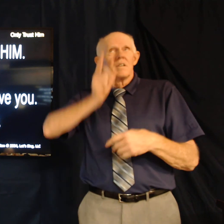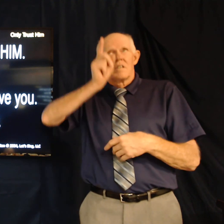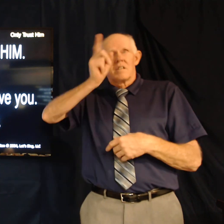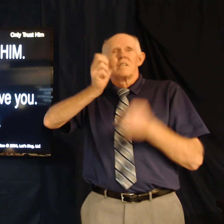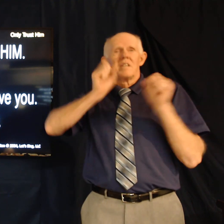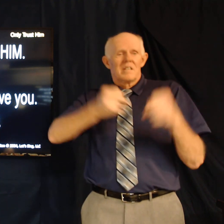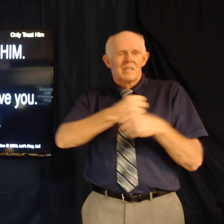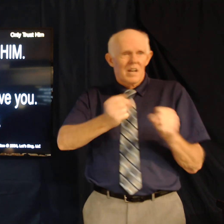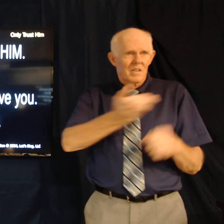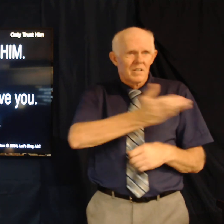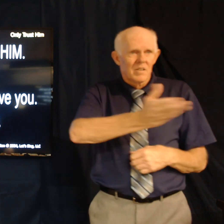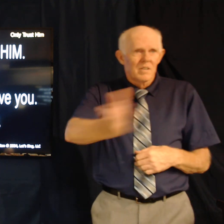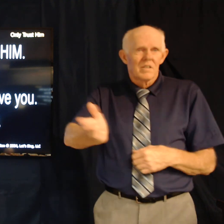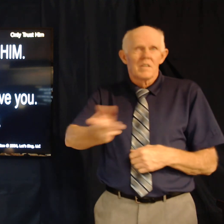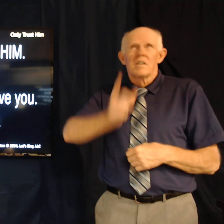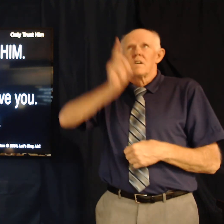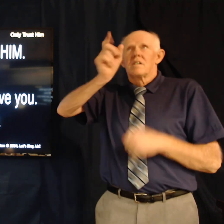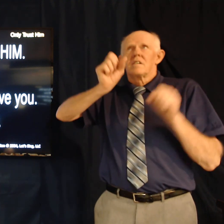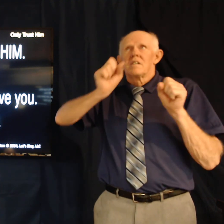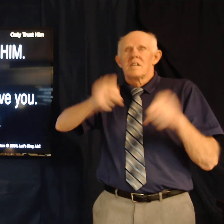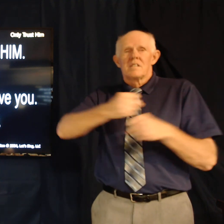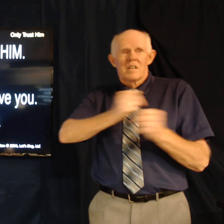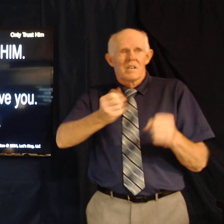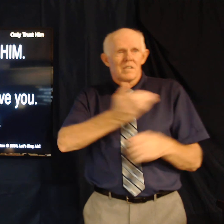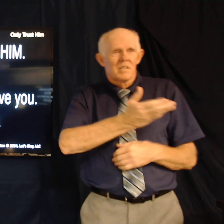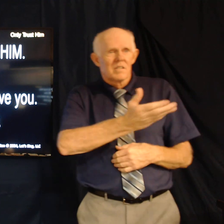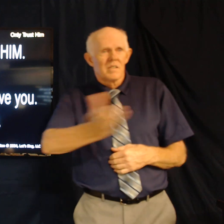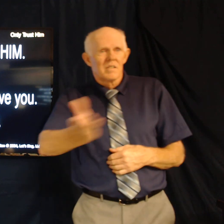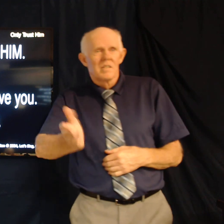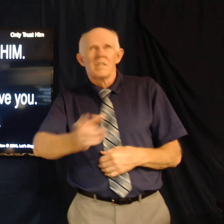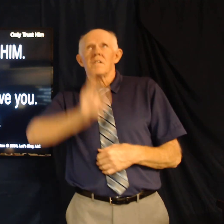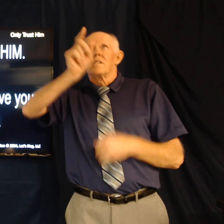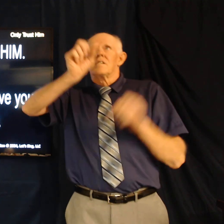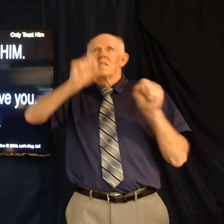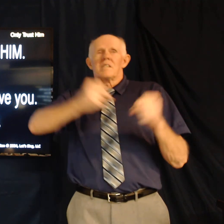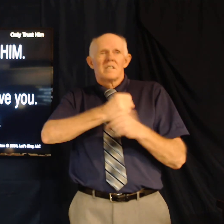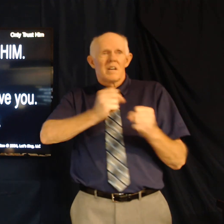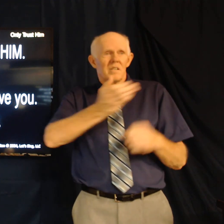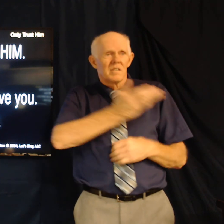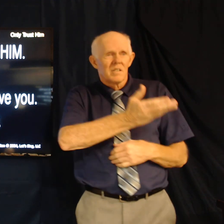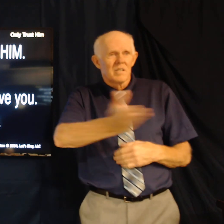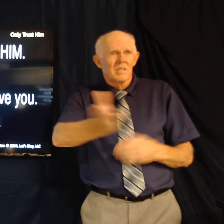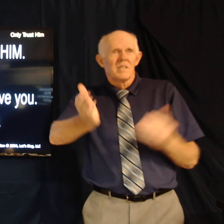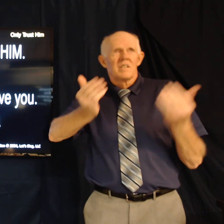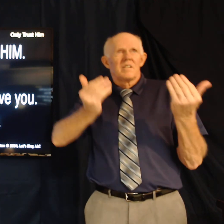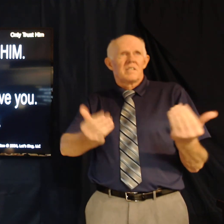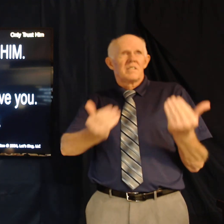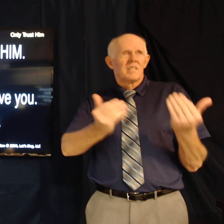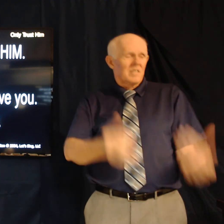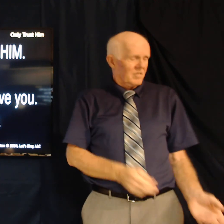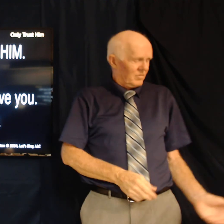He can save you. He can save you. He can save you now.